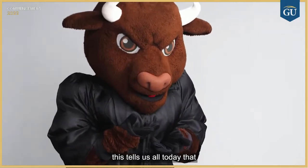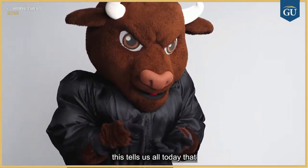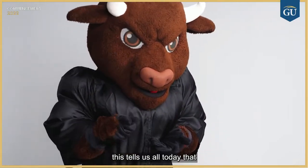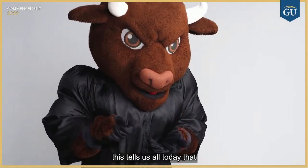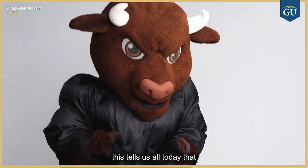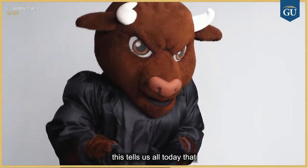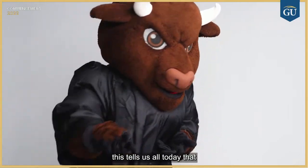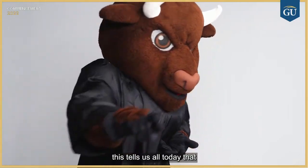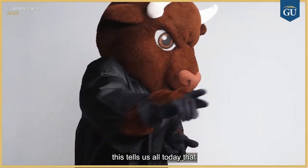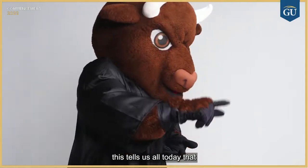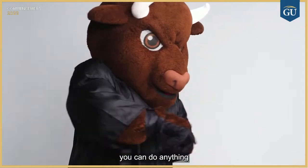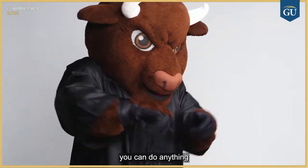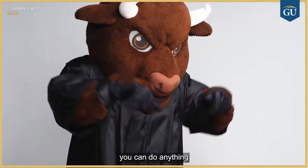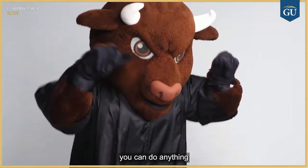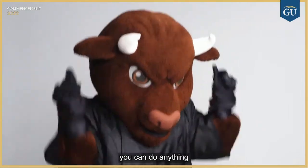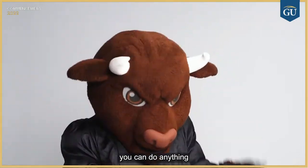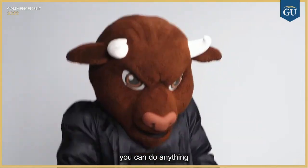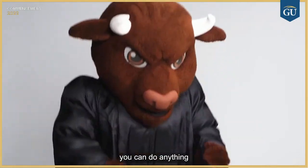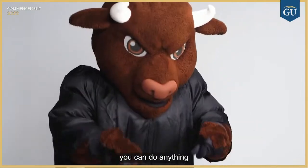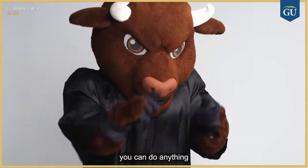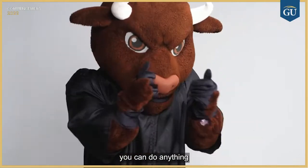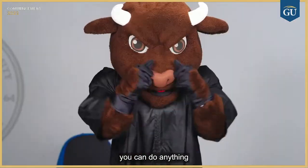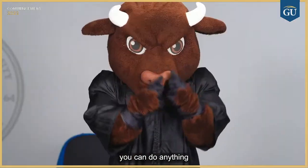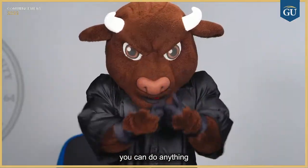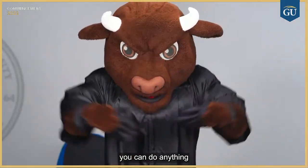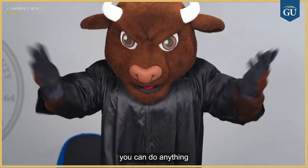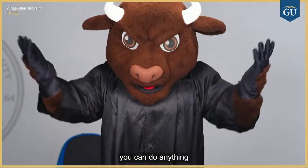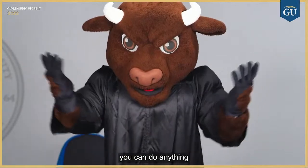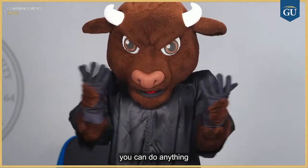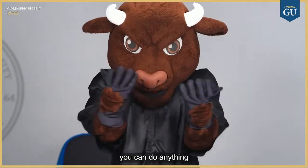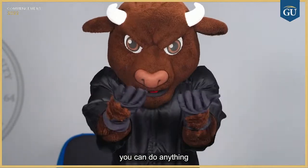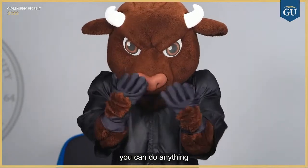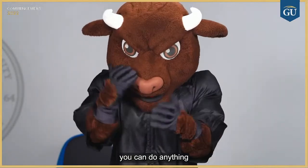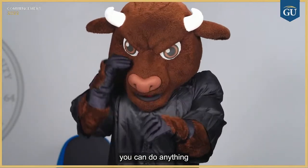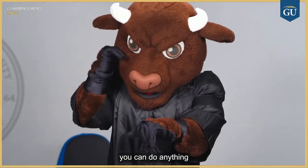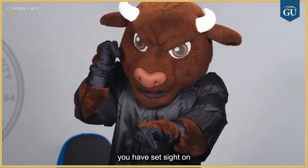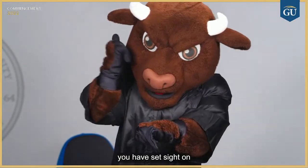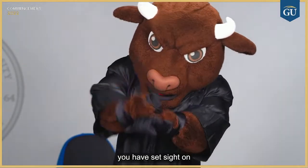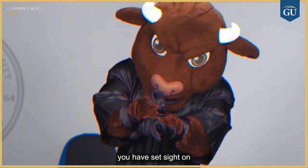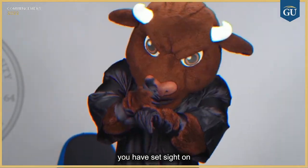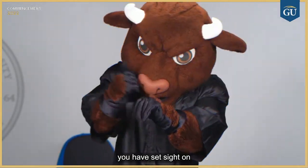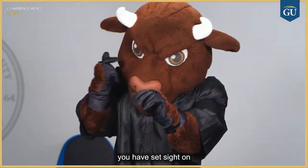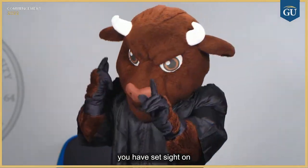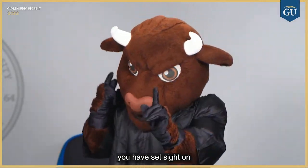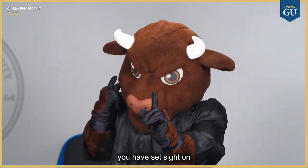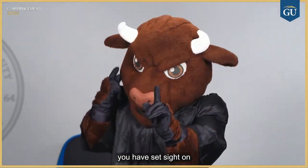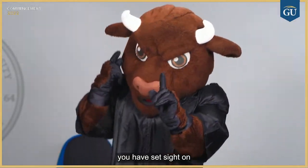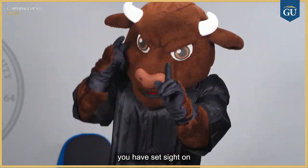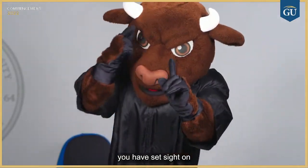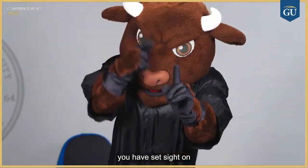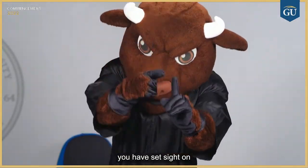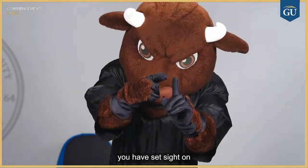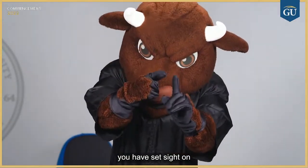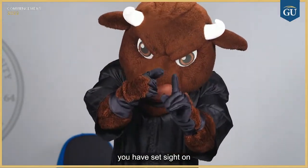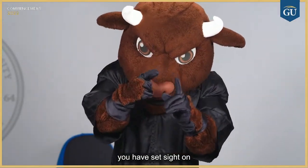This tells us all today that you can do anything you have set sight